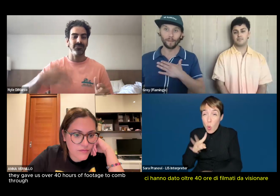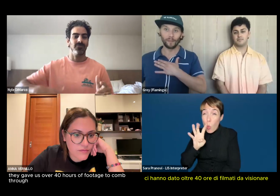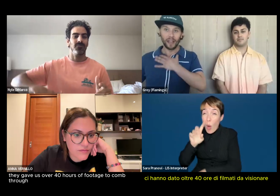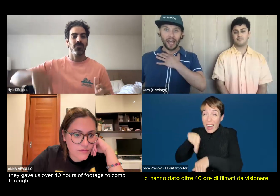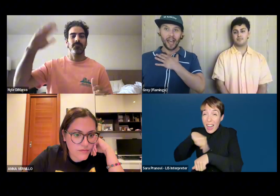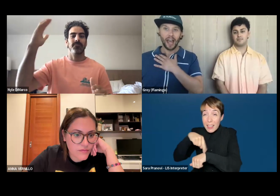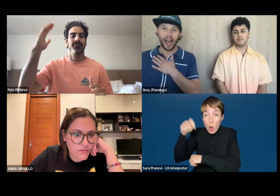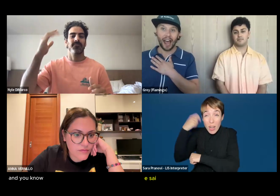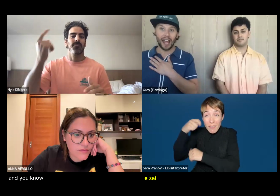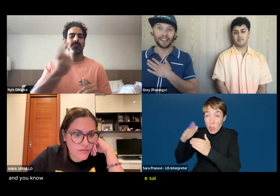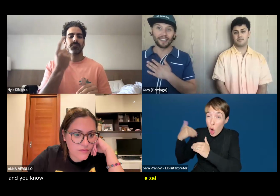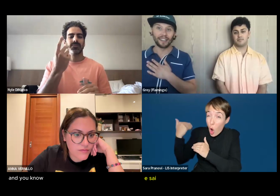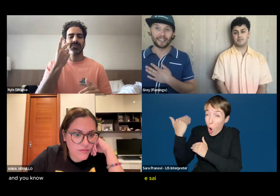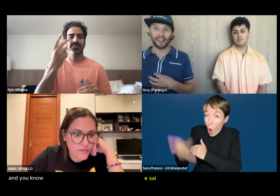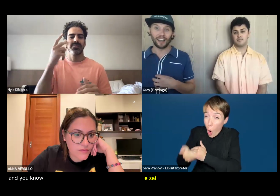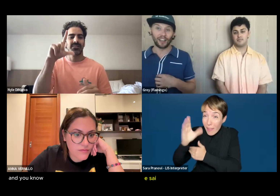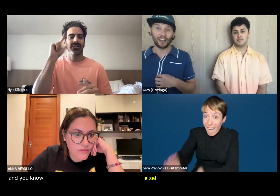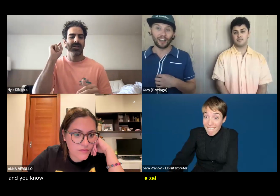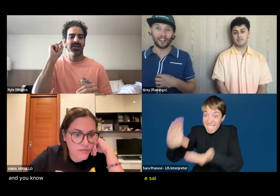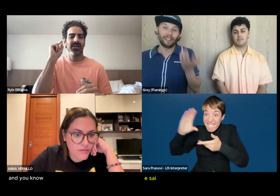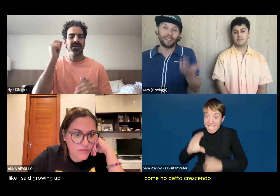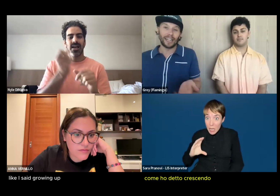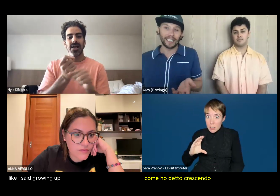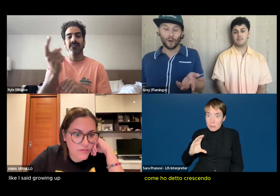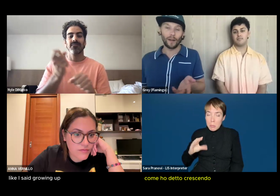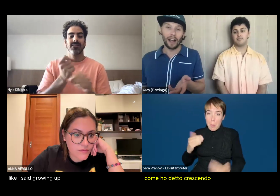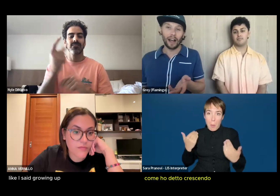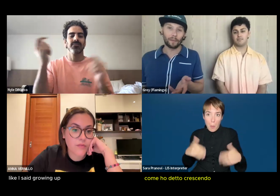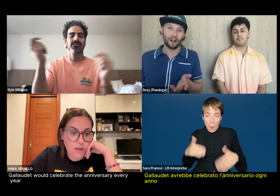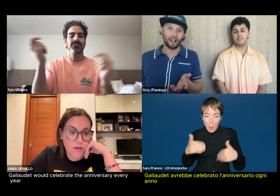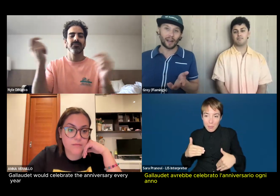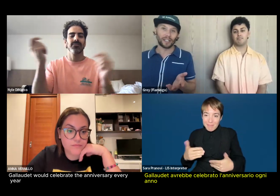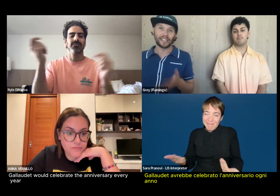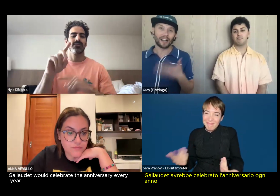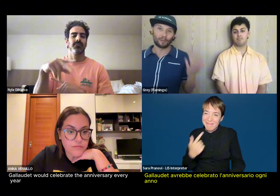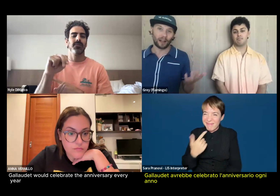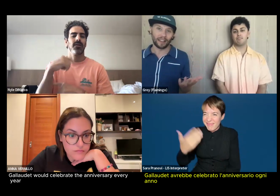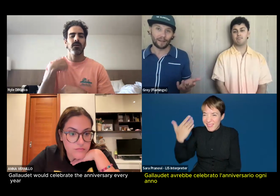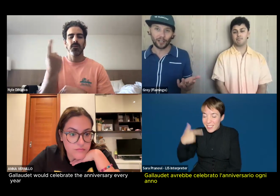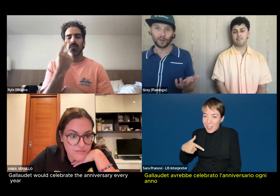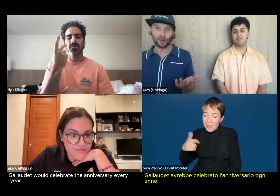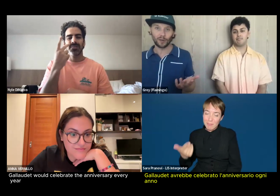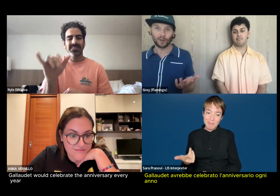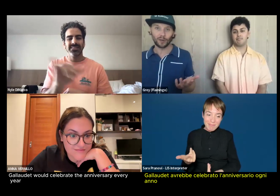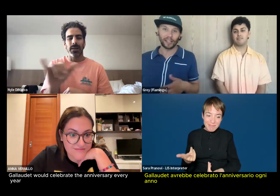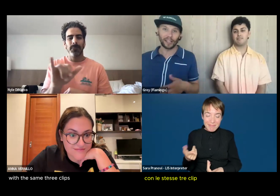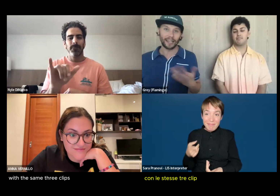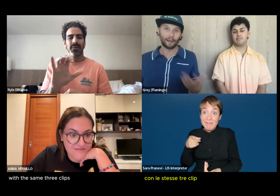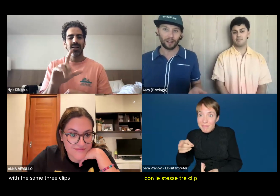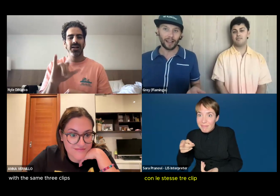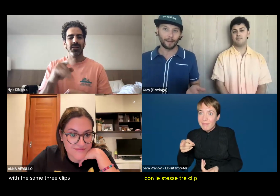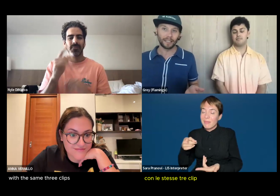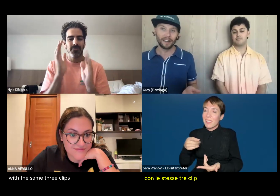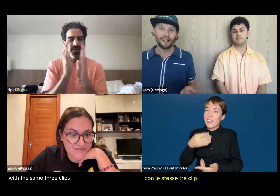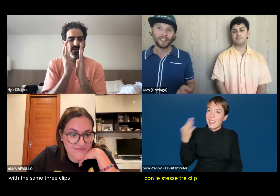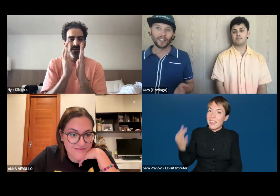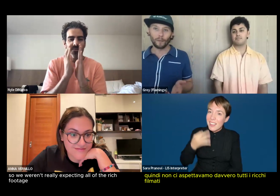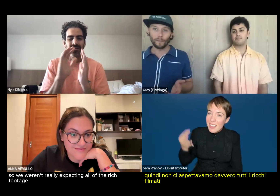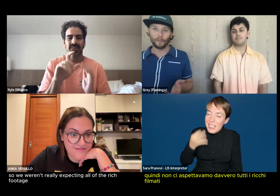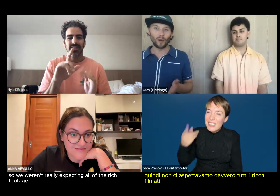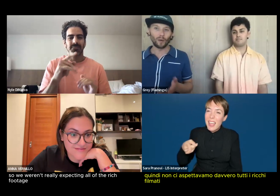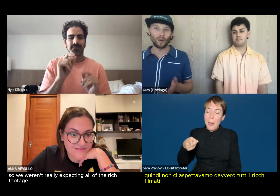comb through. And, like I said, growing up, Gallaudet would celebrate the anniversary every year with the same